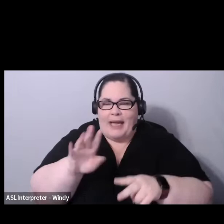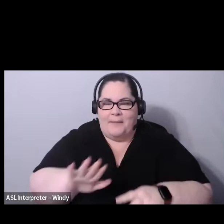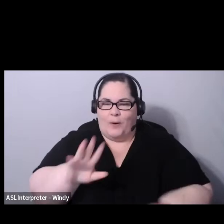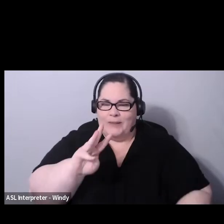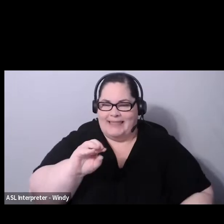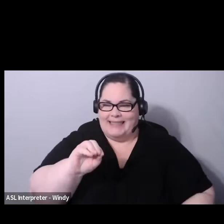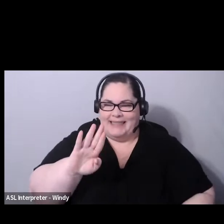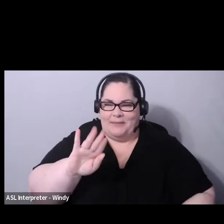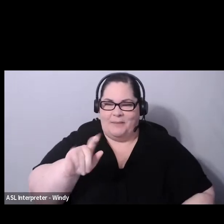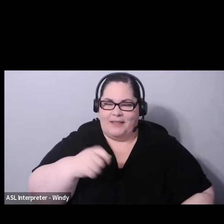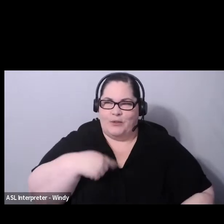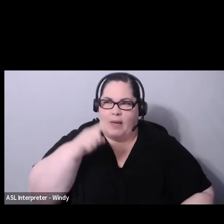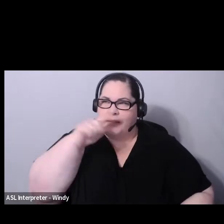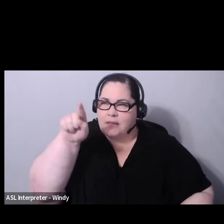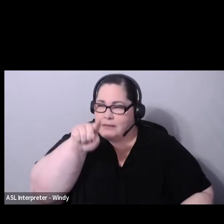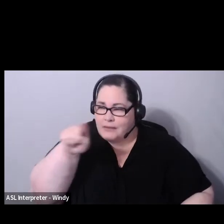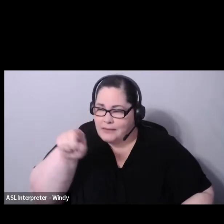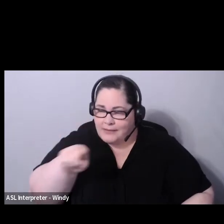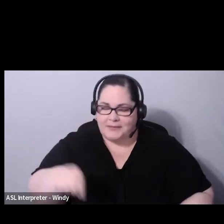now.